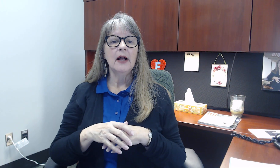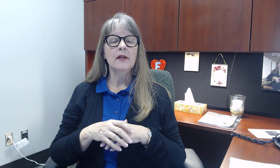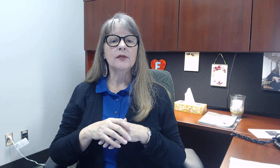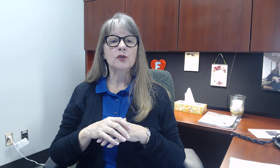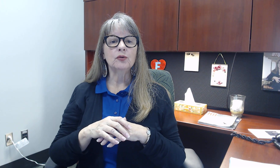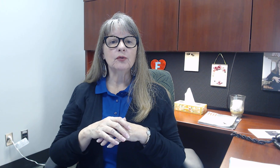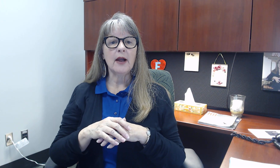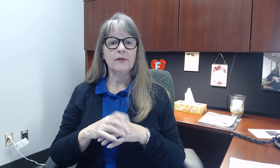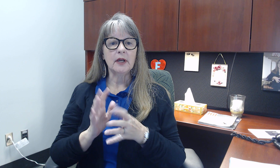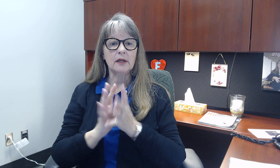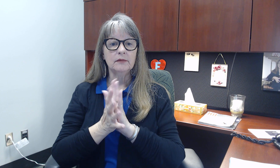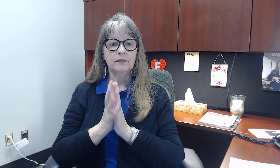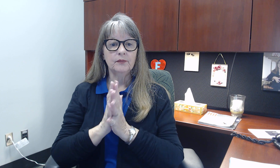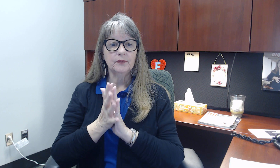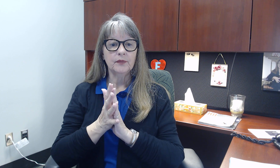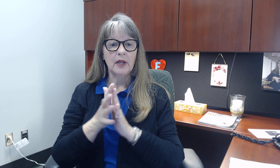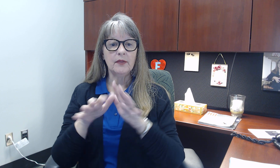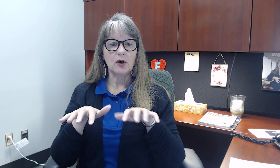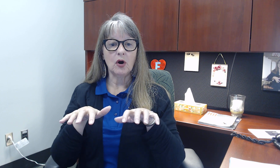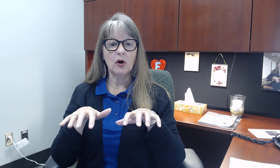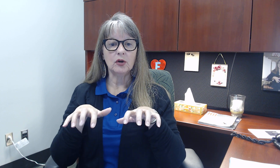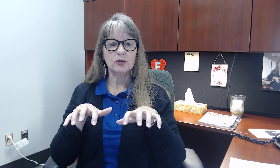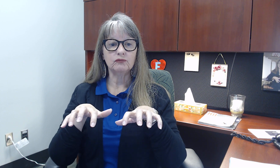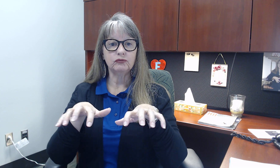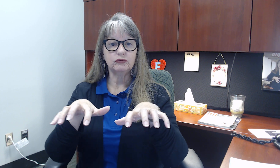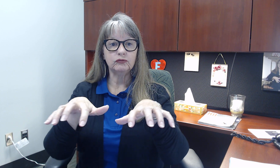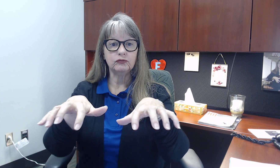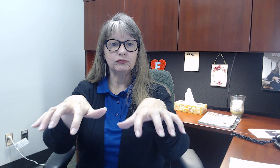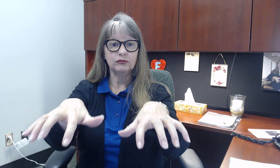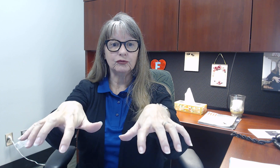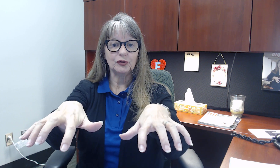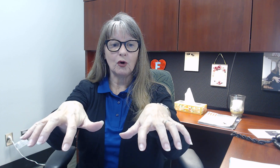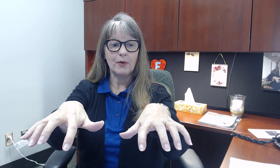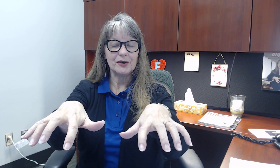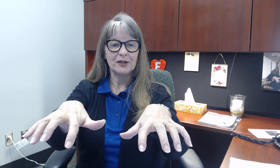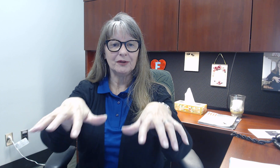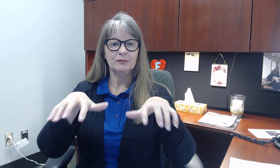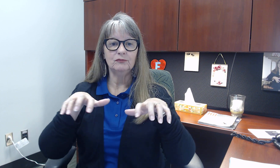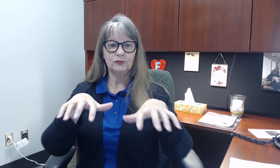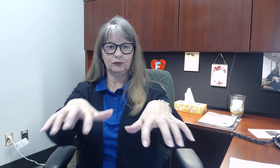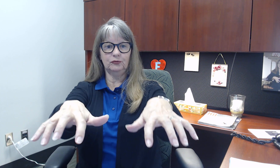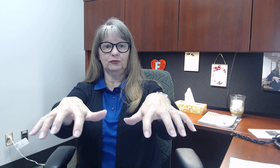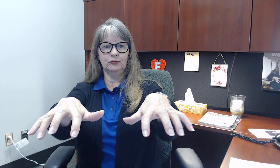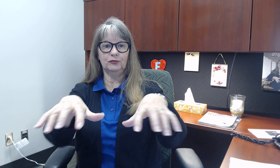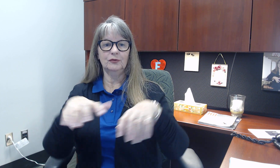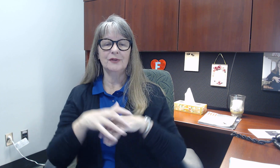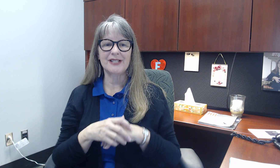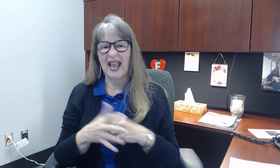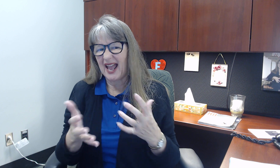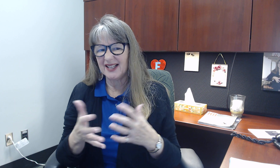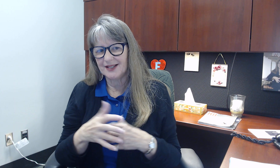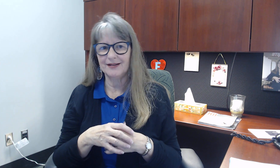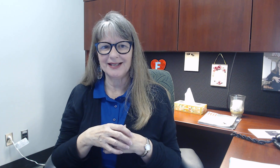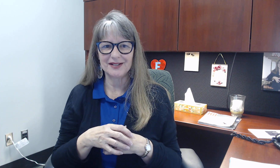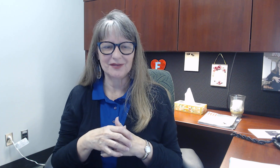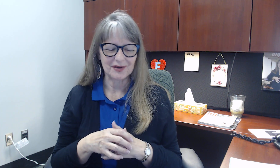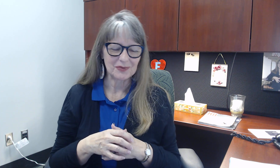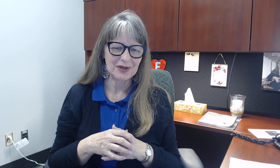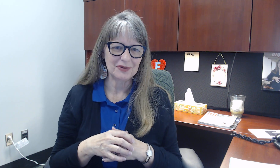The traffic and the cars, there's a whole bunch of them. Scads, as we